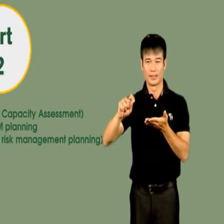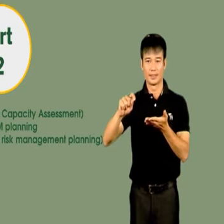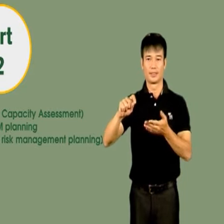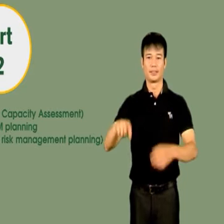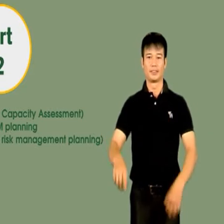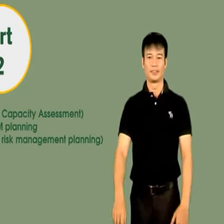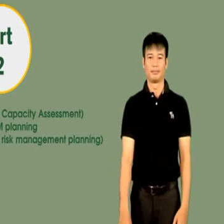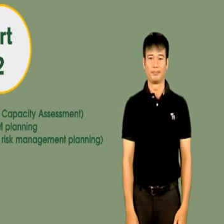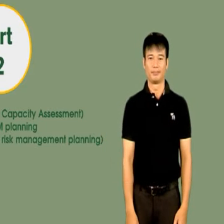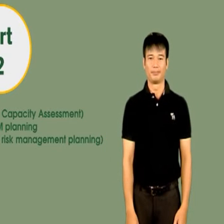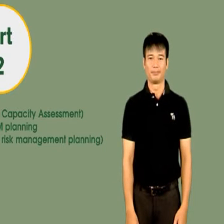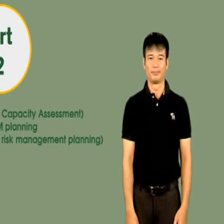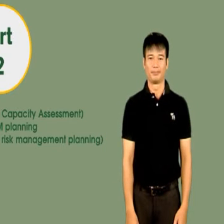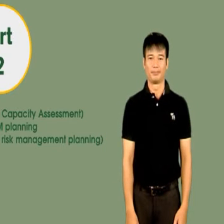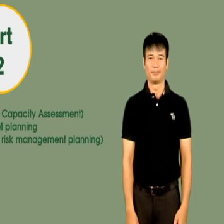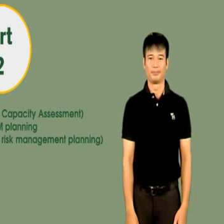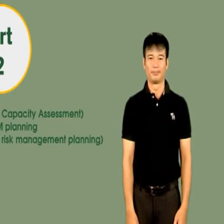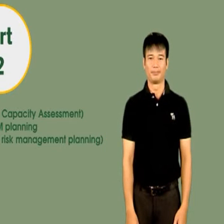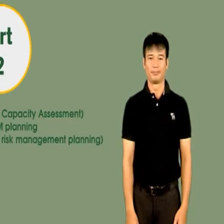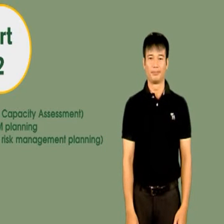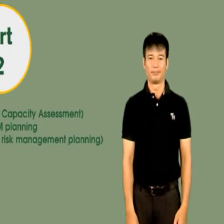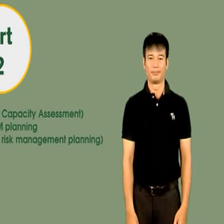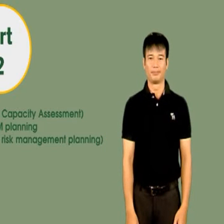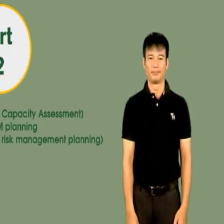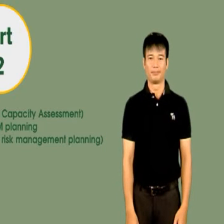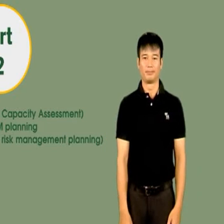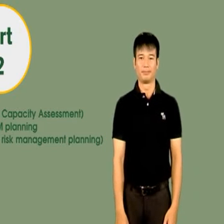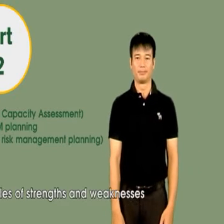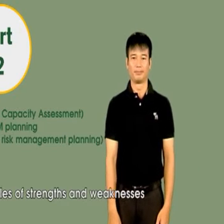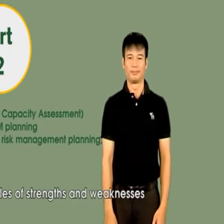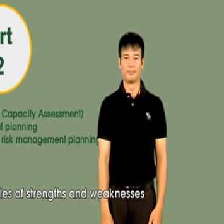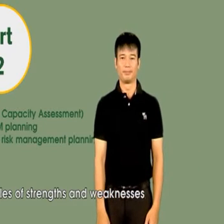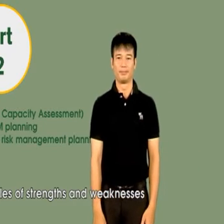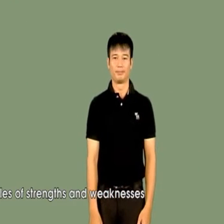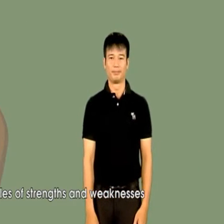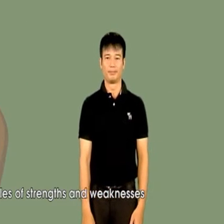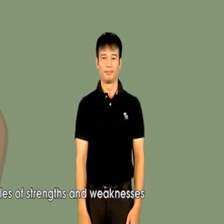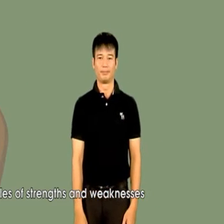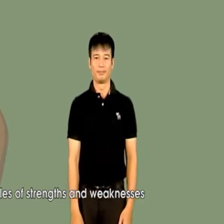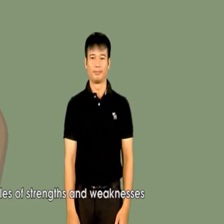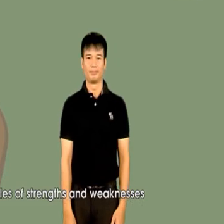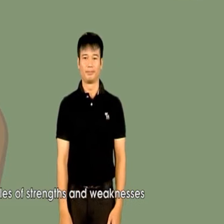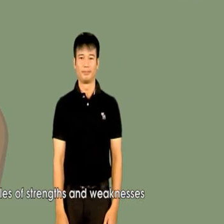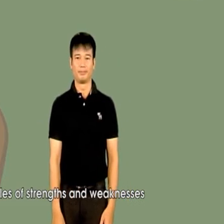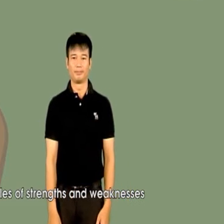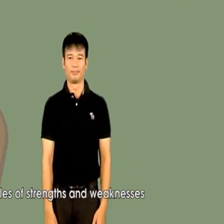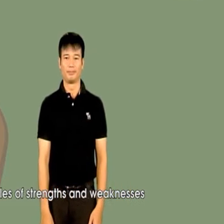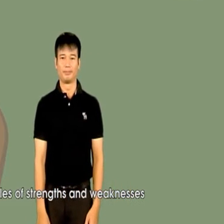and Community-Based Disaster Risk Management Planning. Here are examples of strengths and weaknesses.